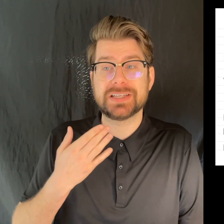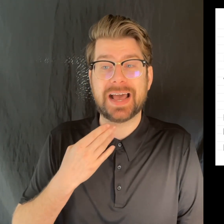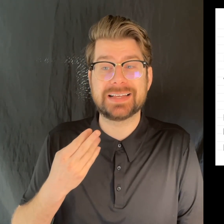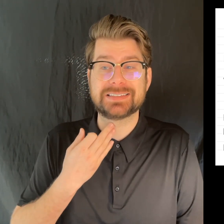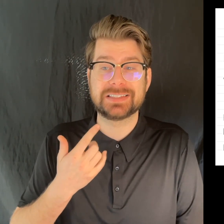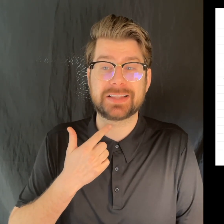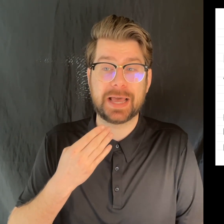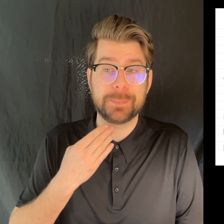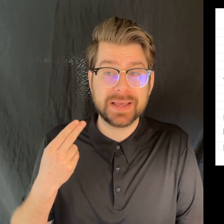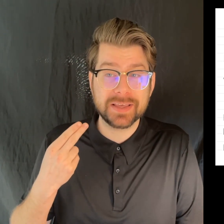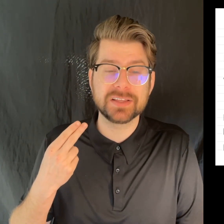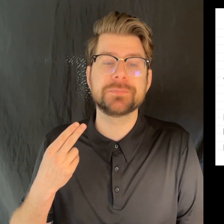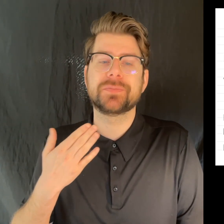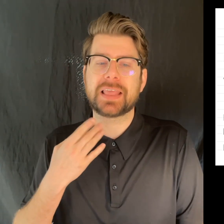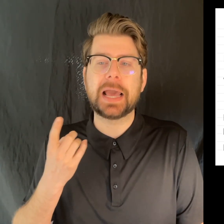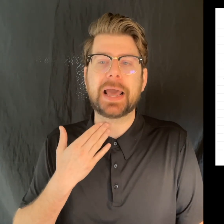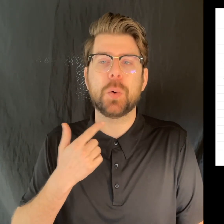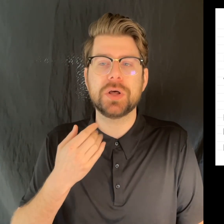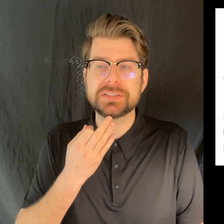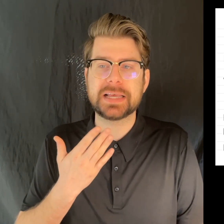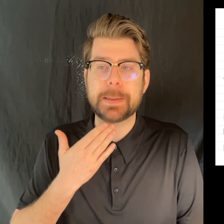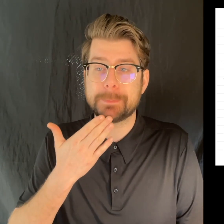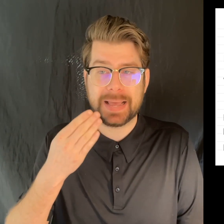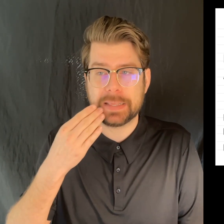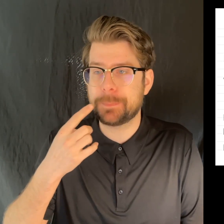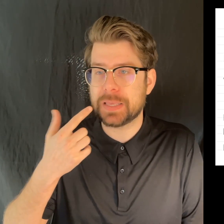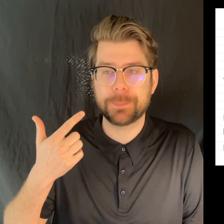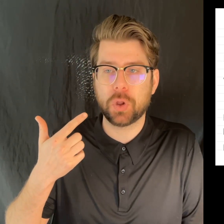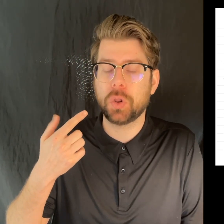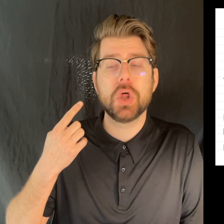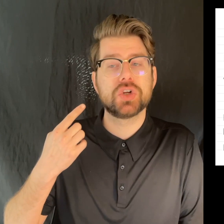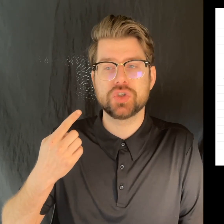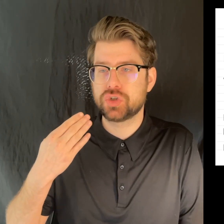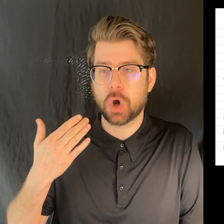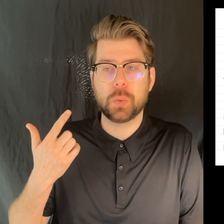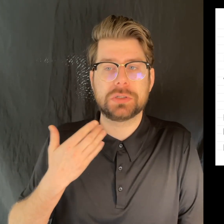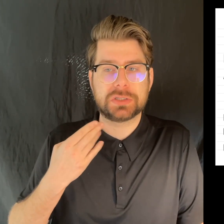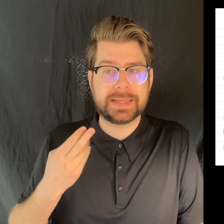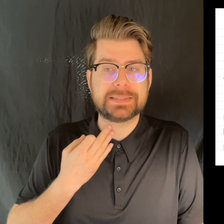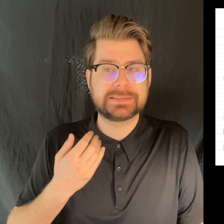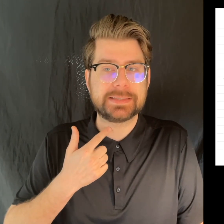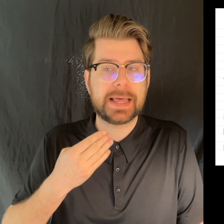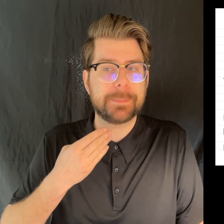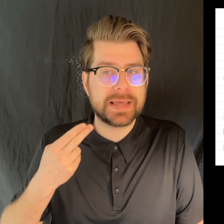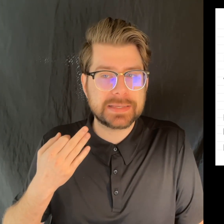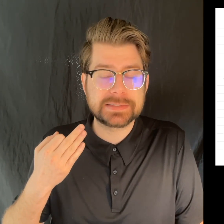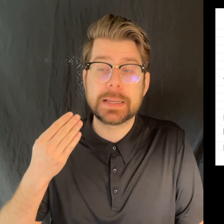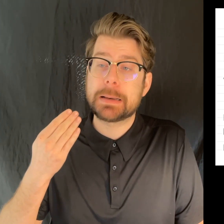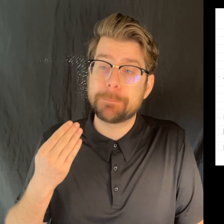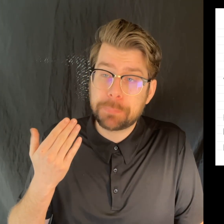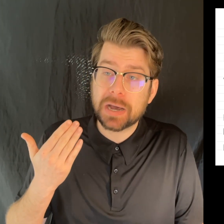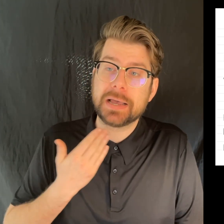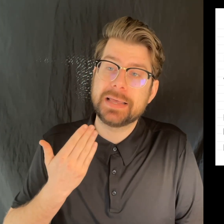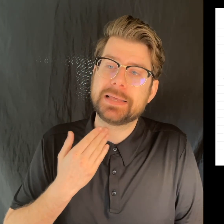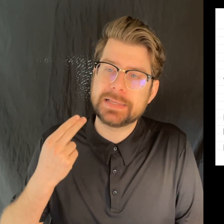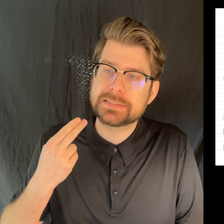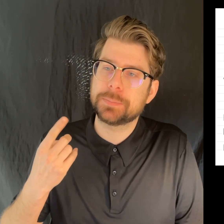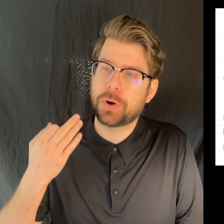as syllabic. And I will say many people don't like syllabics, but it is a part